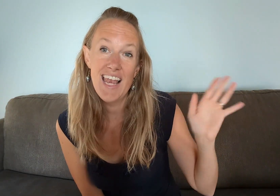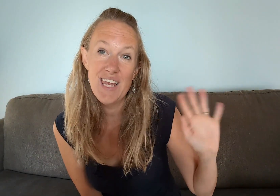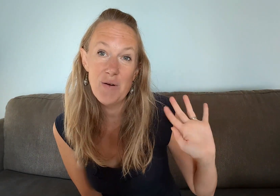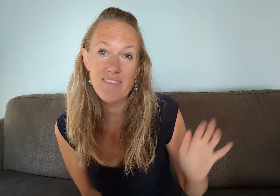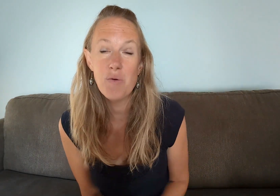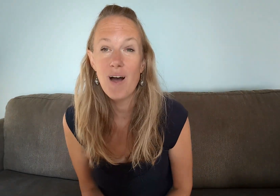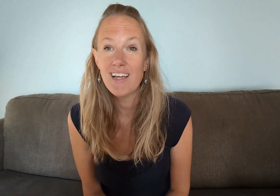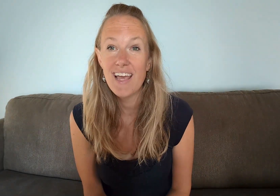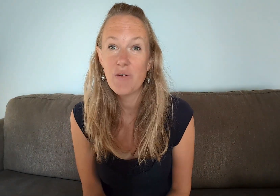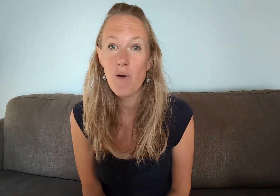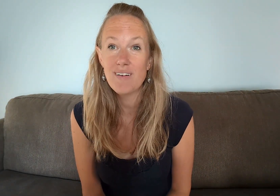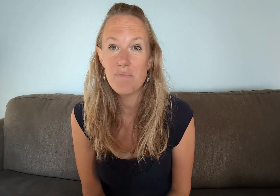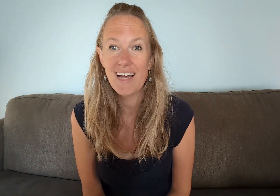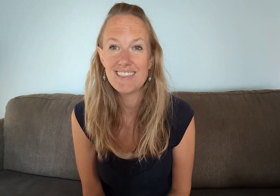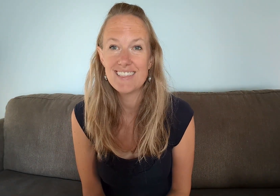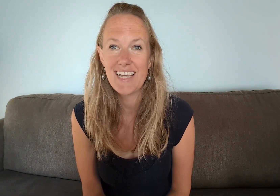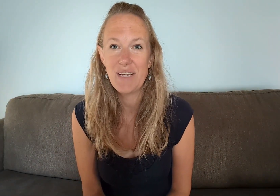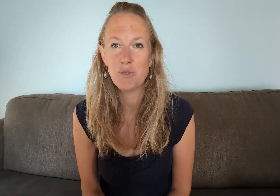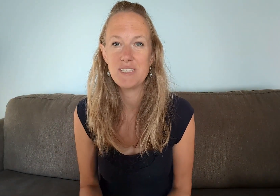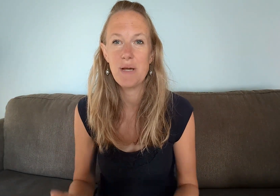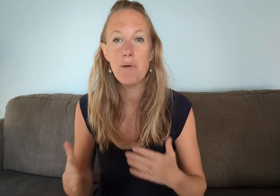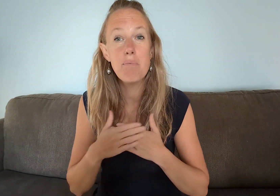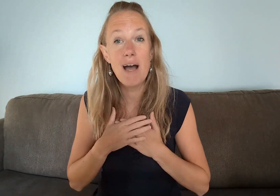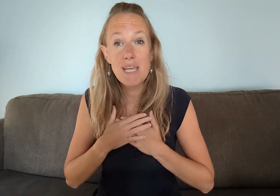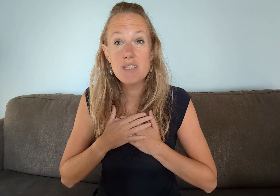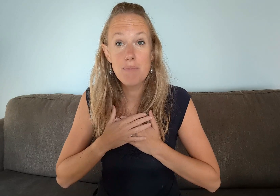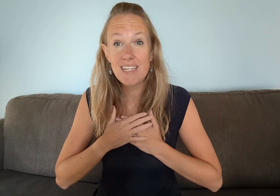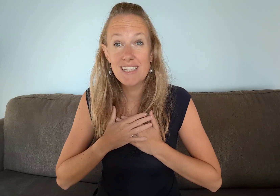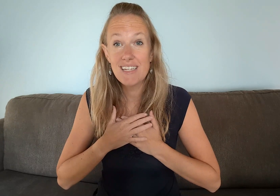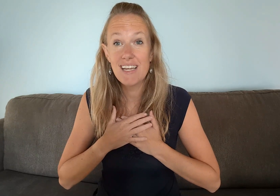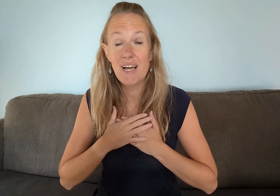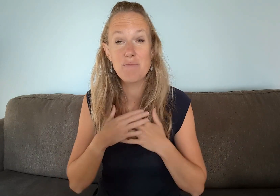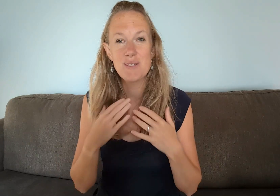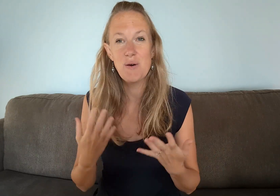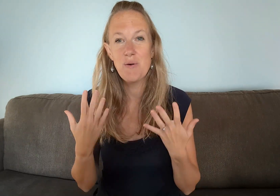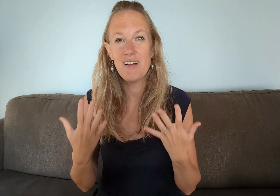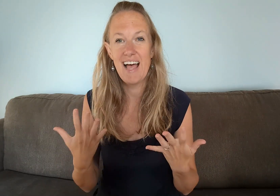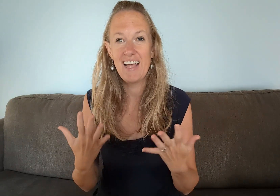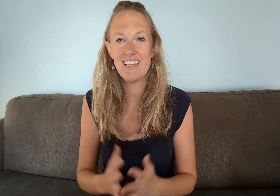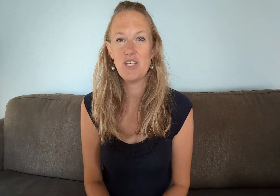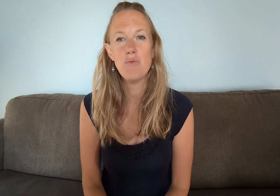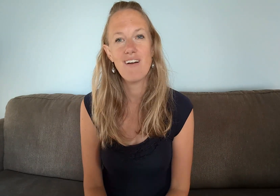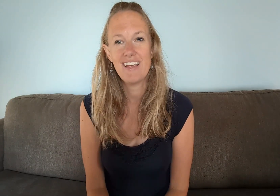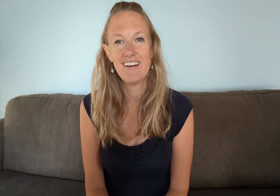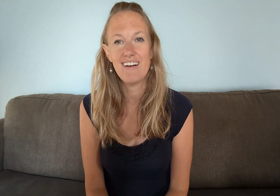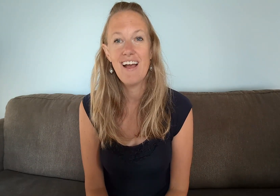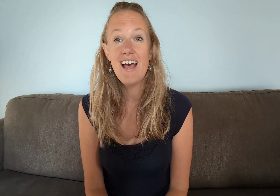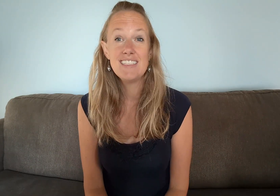Hello everyone and welcome back to Sign Language Worship. My name is Mandy and I'm so glad that you are here. Sign